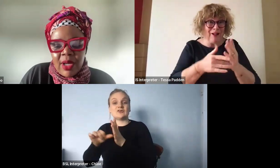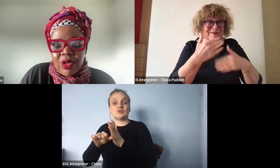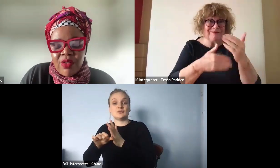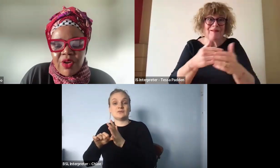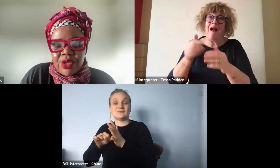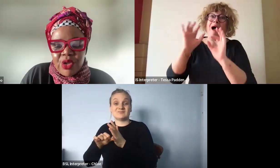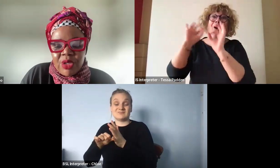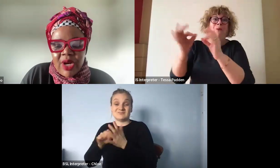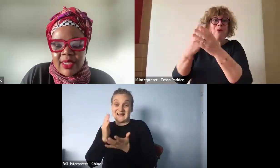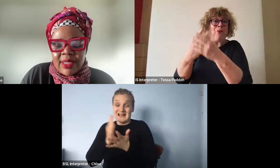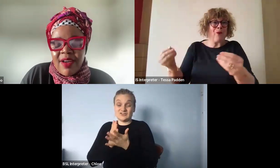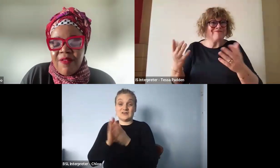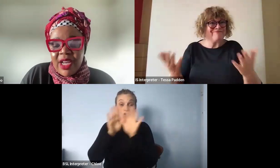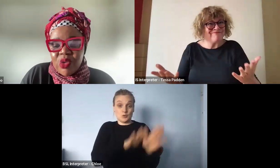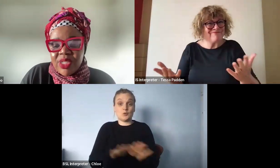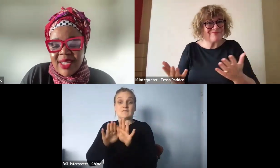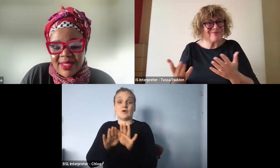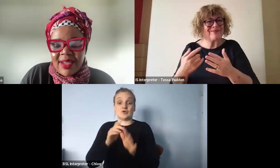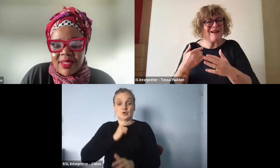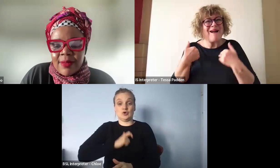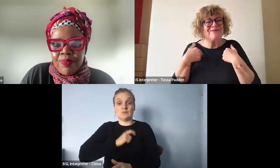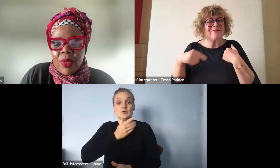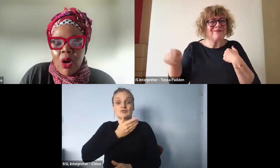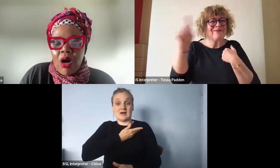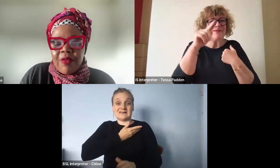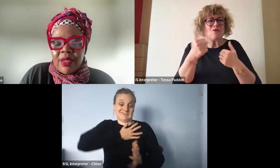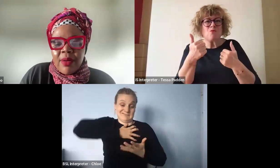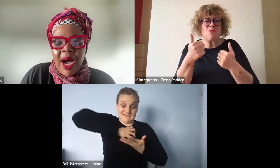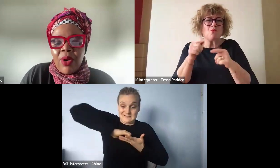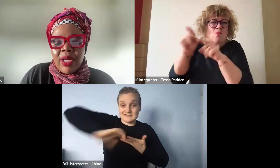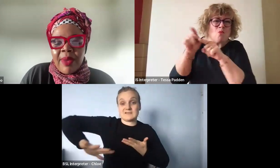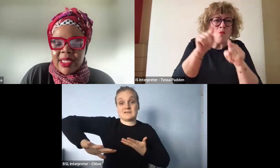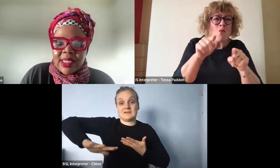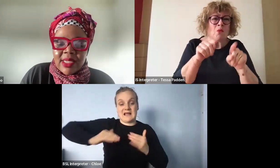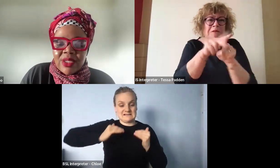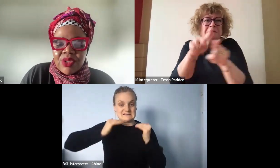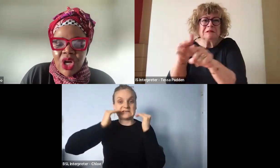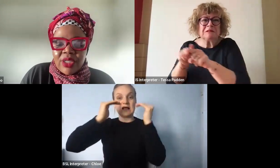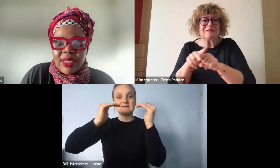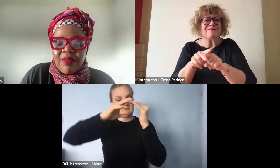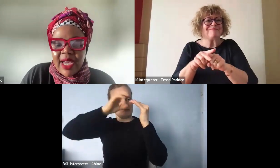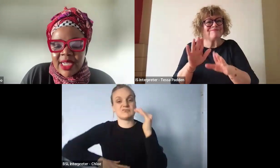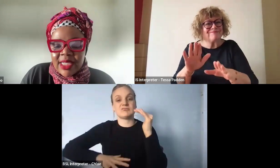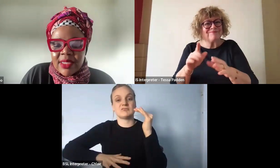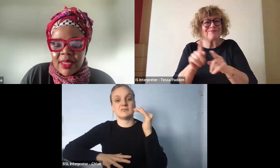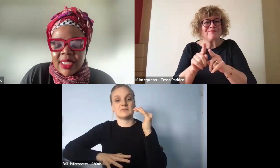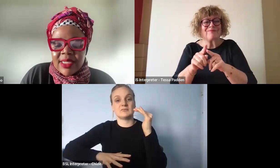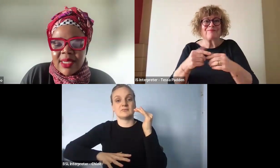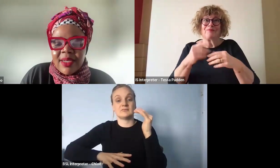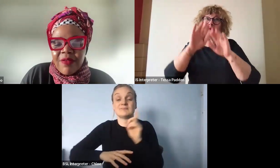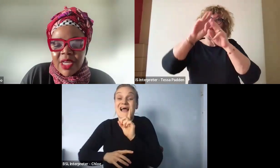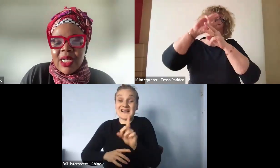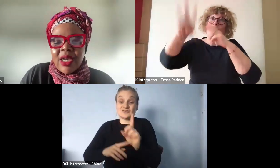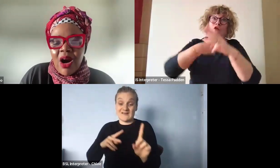violates universal human rights, values, and standards. Often, power imbalances result in violence